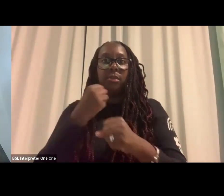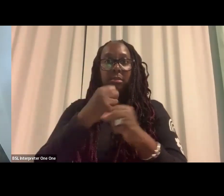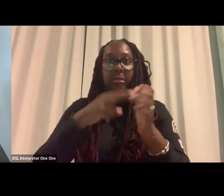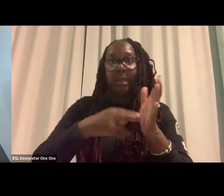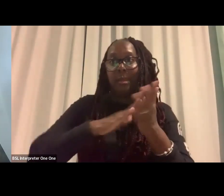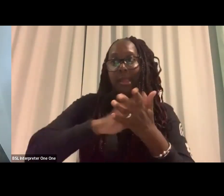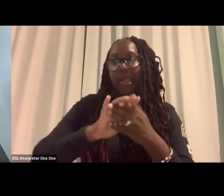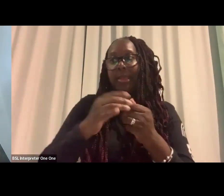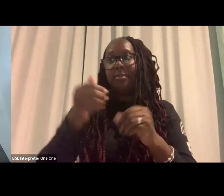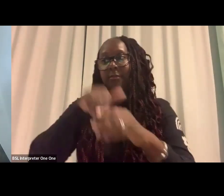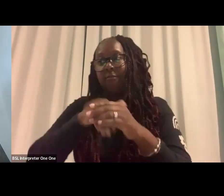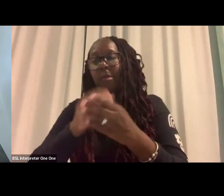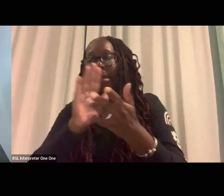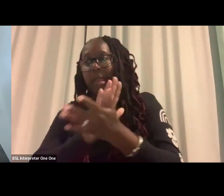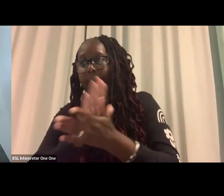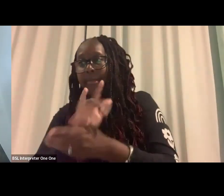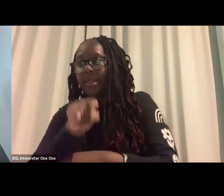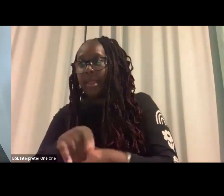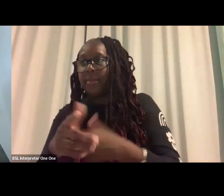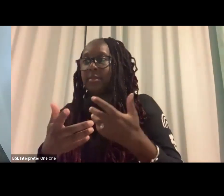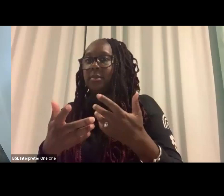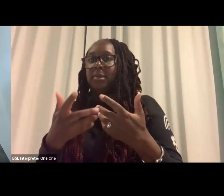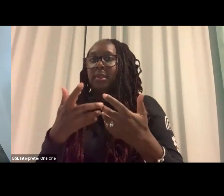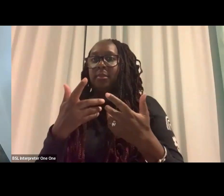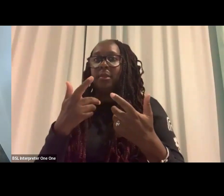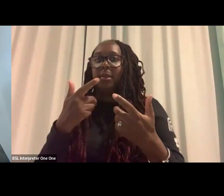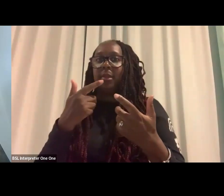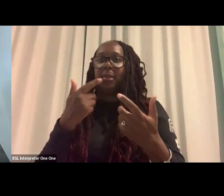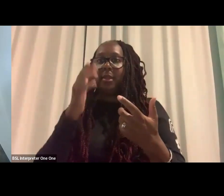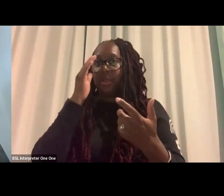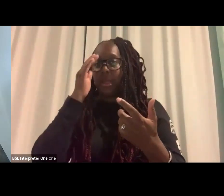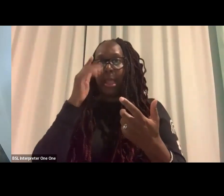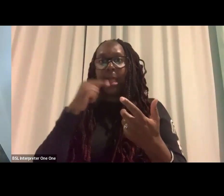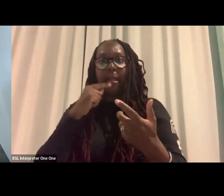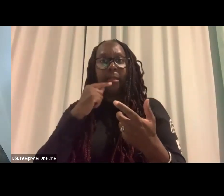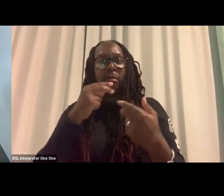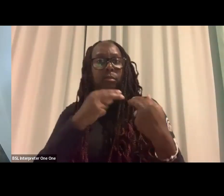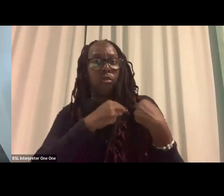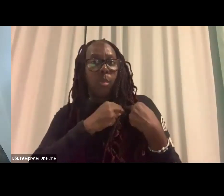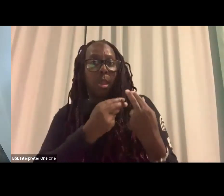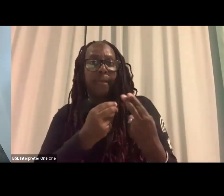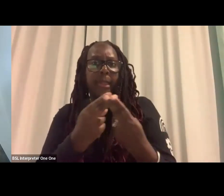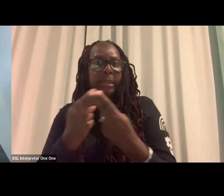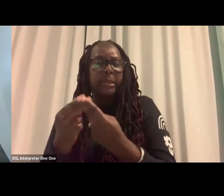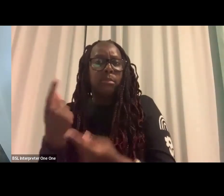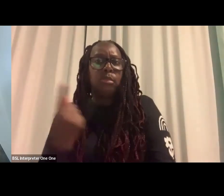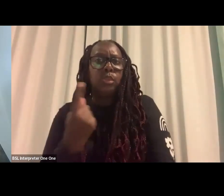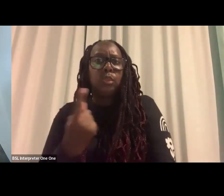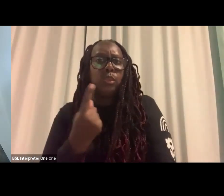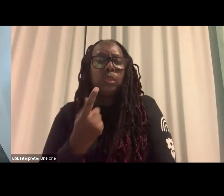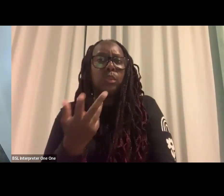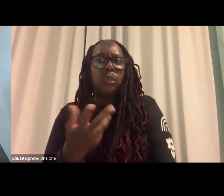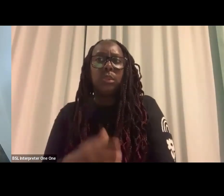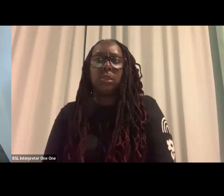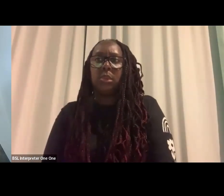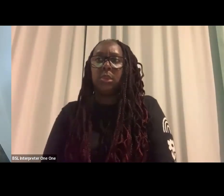and happiness, and also it promotes transparency and accountability, and wherever possible, it